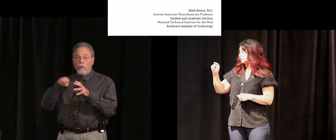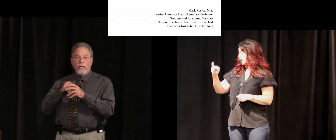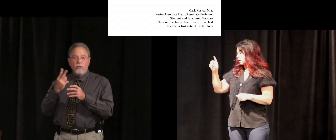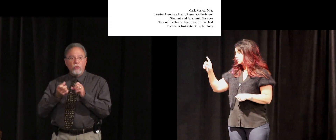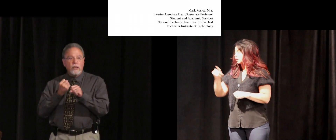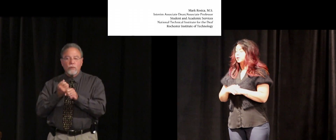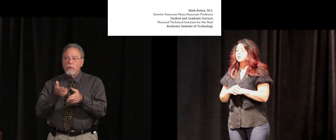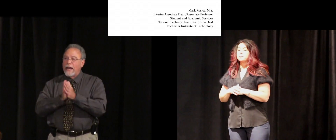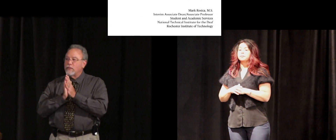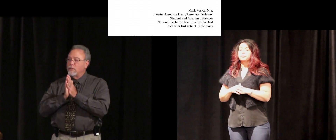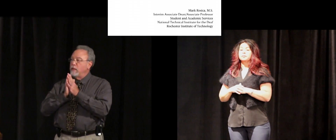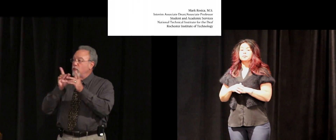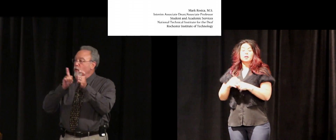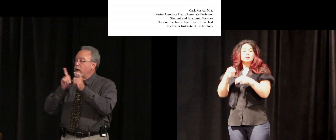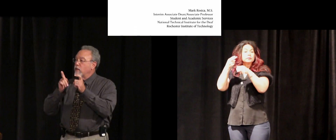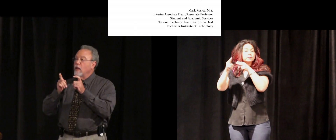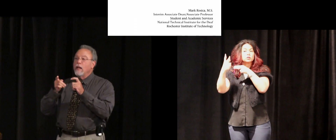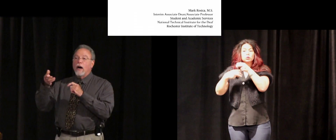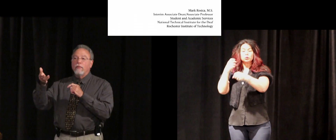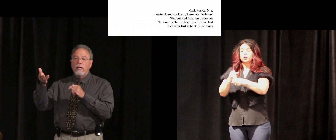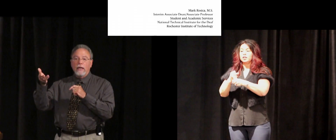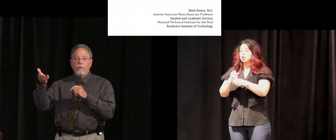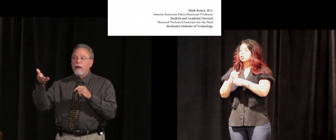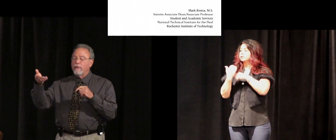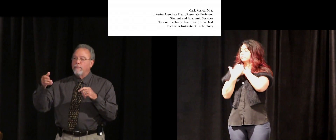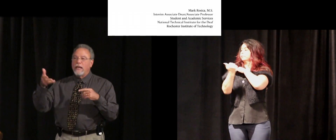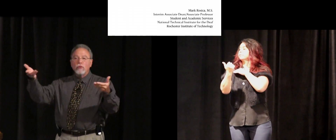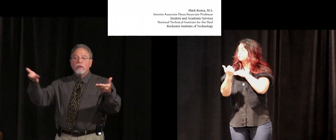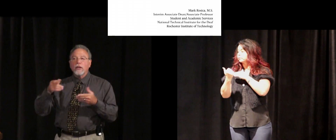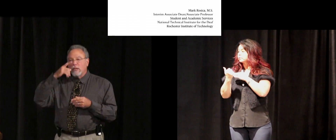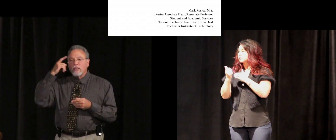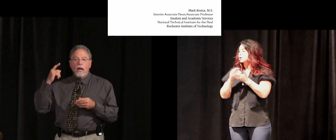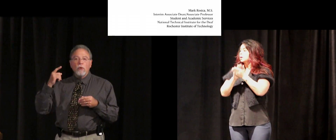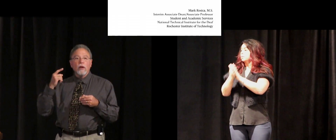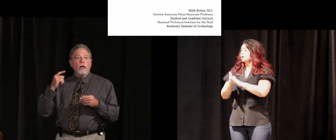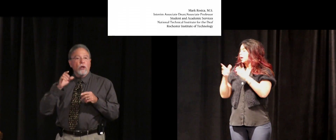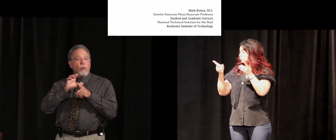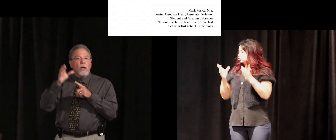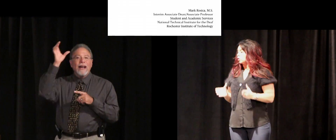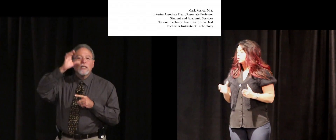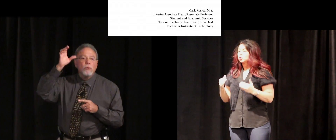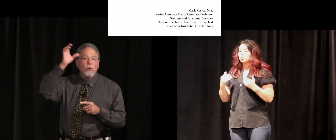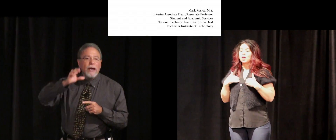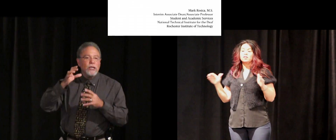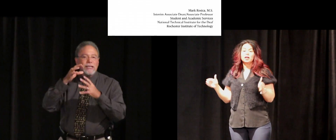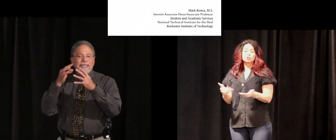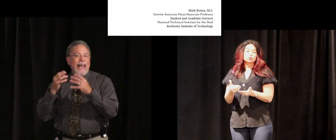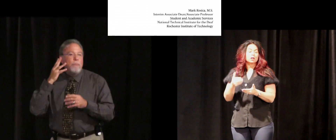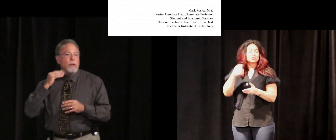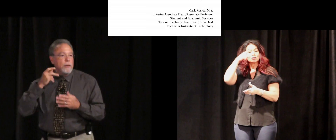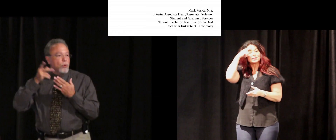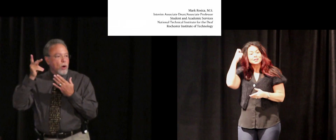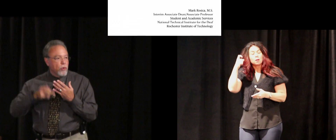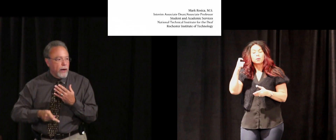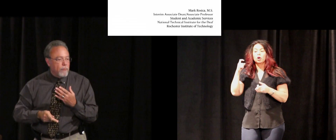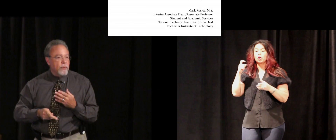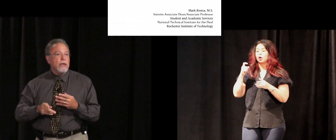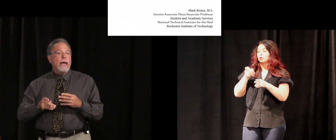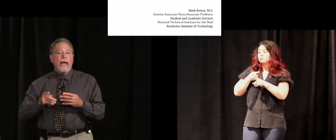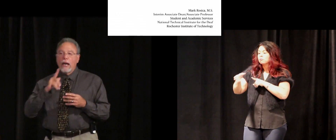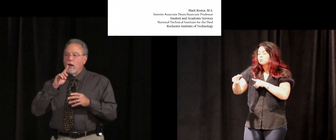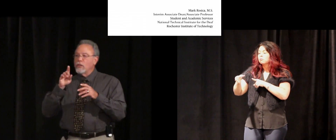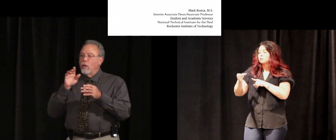Rochester. I'm more busy than I know what to do while I'm a counselor also. They asked me to become chairperson of the counseling department. I had to close the practice. Then they asked me to